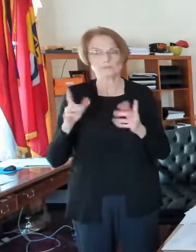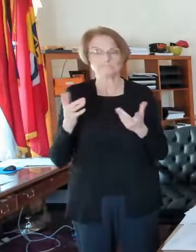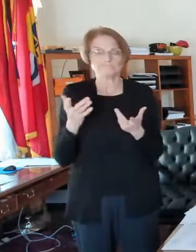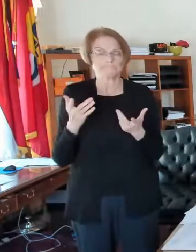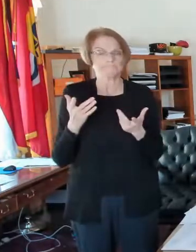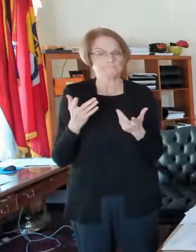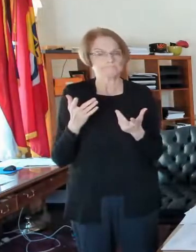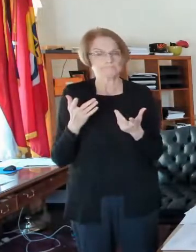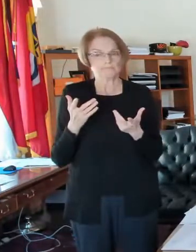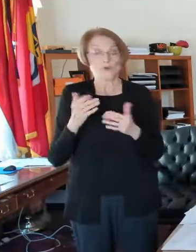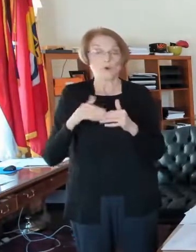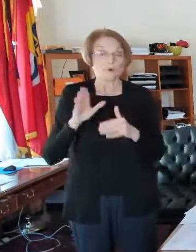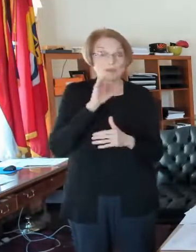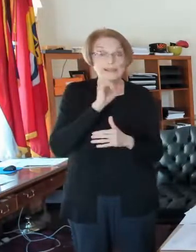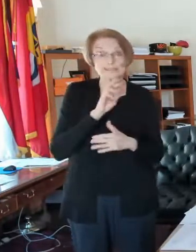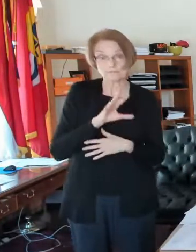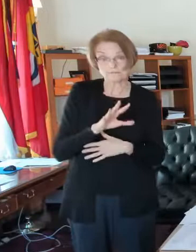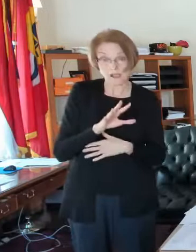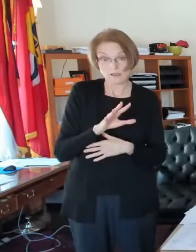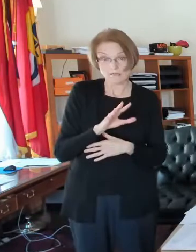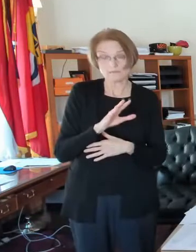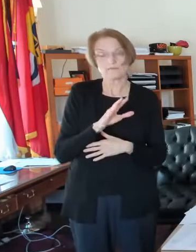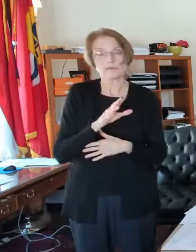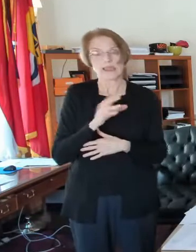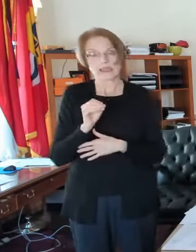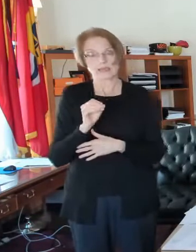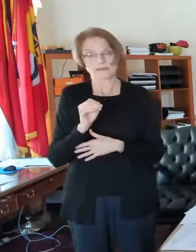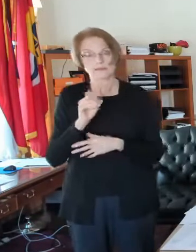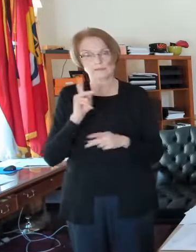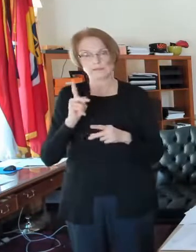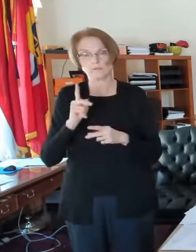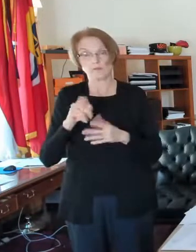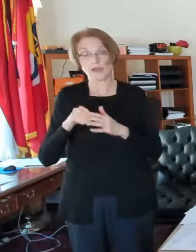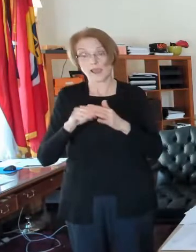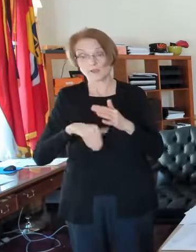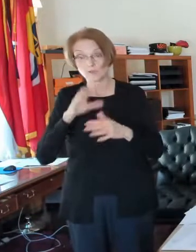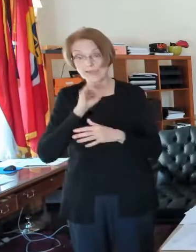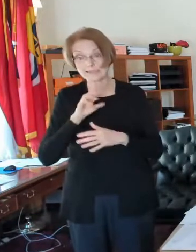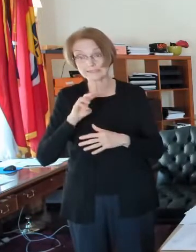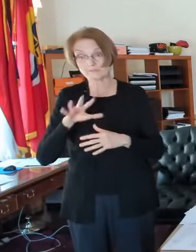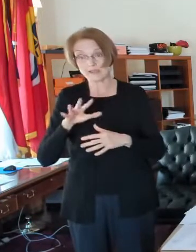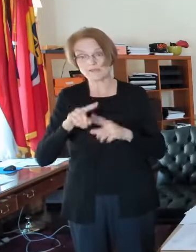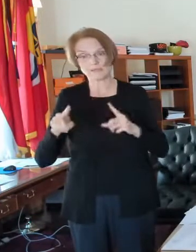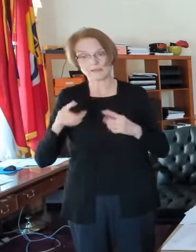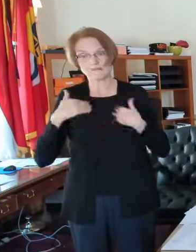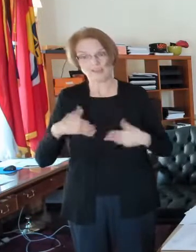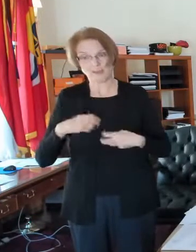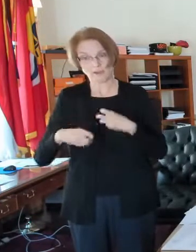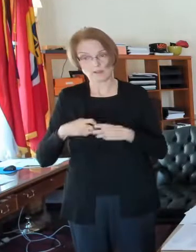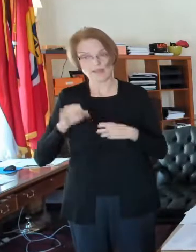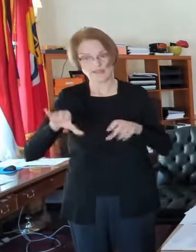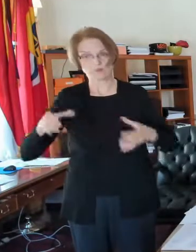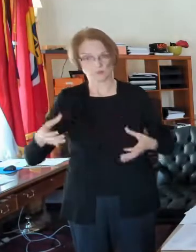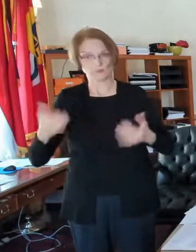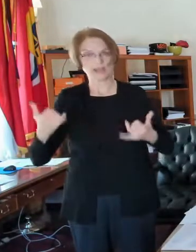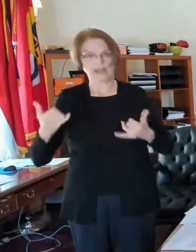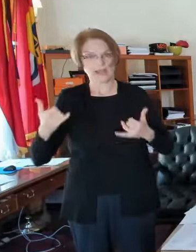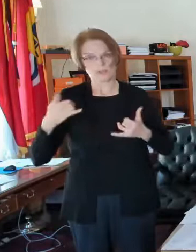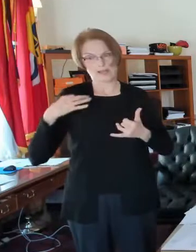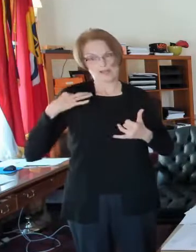So over 65 and those folks under 65 who have underlying health conditions are what is the tier that is